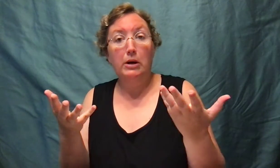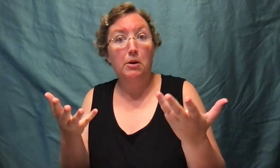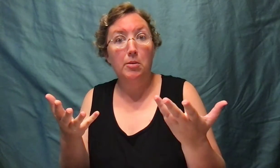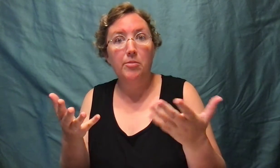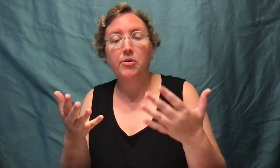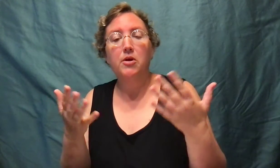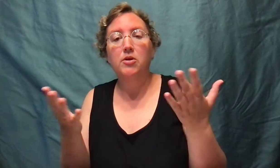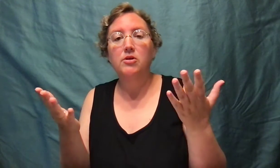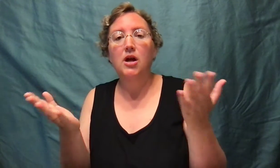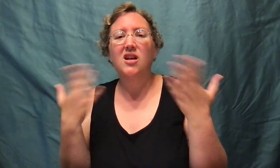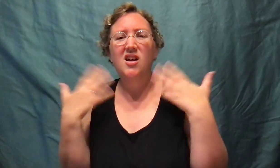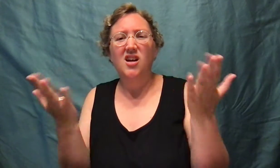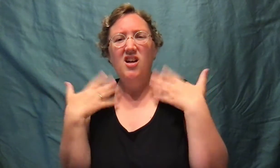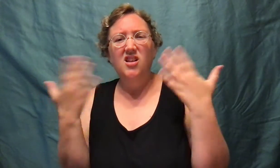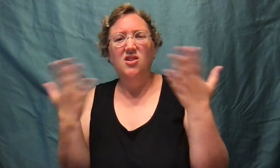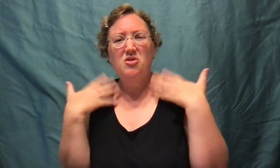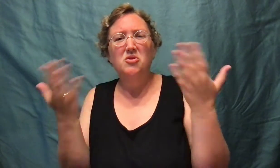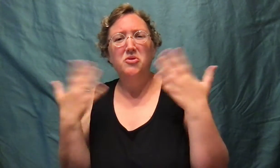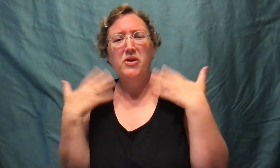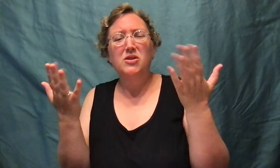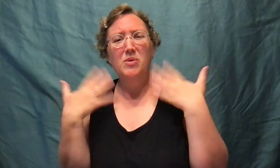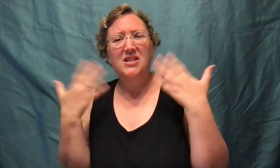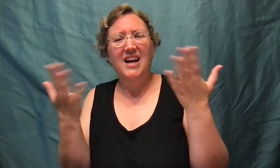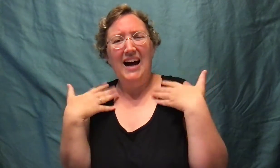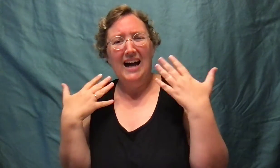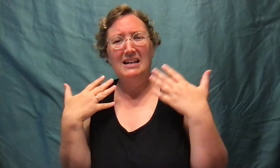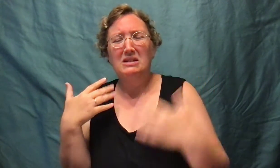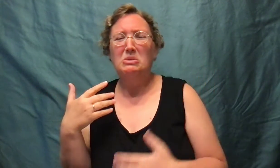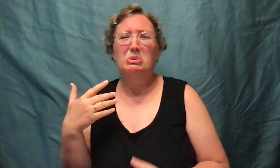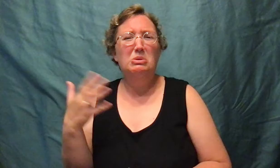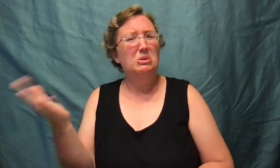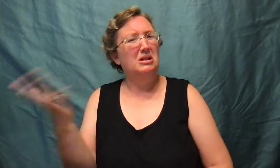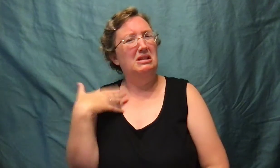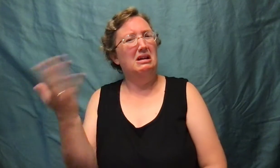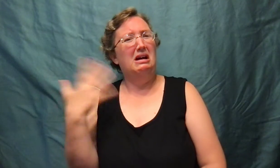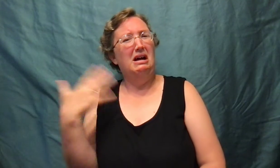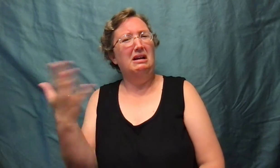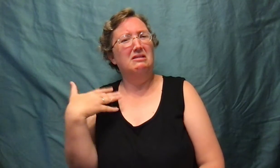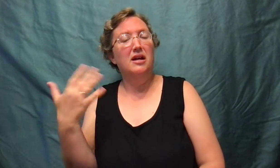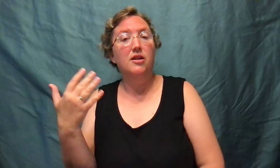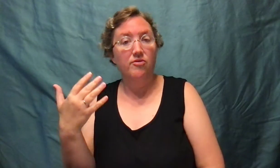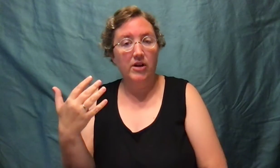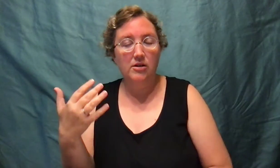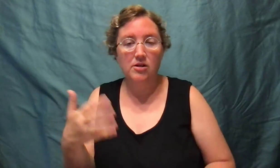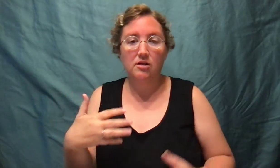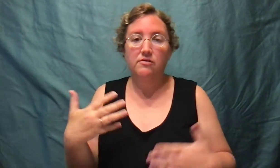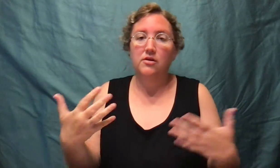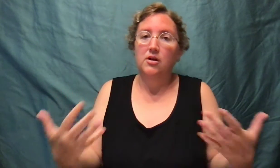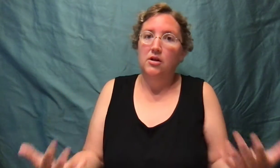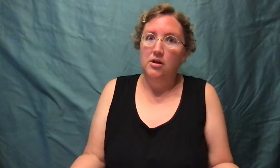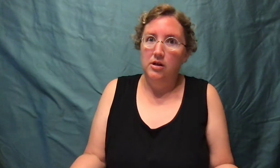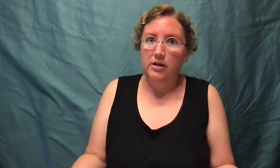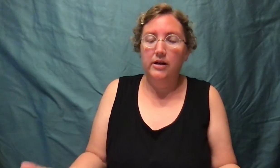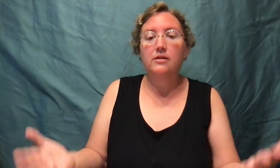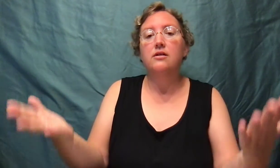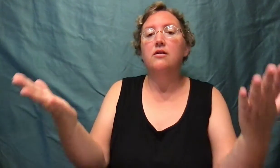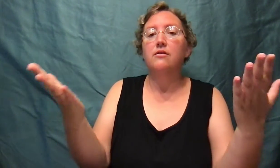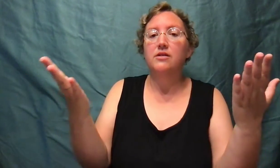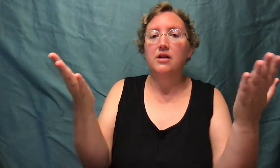hearing people who don't know sign, you do this when it's hot. Whew, it's hot outside and you fan yourself. In ASL, the sign